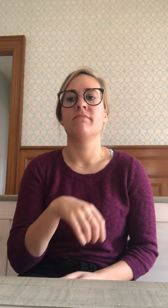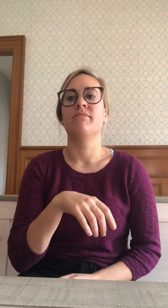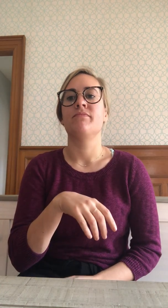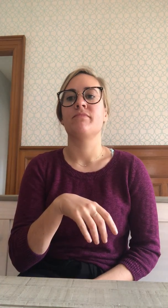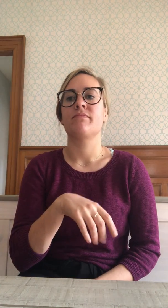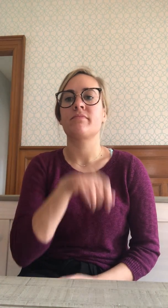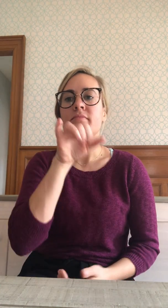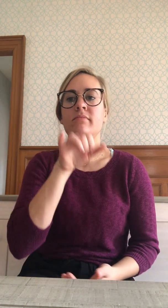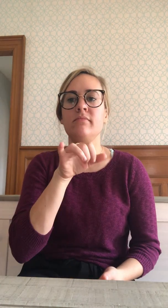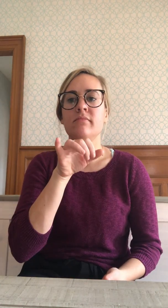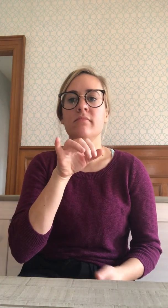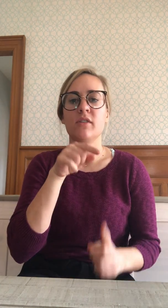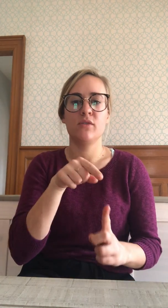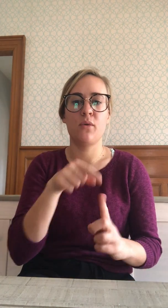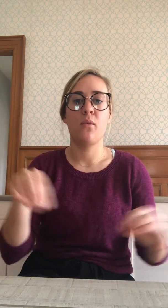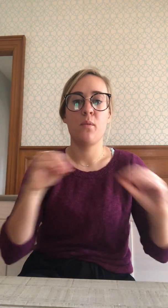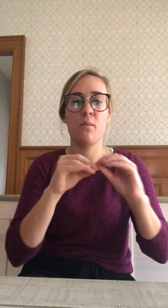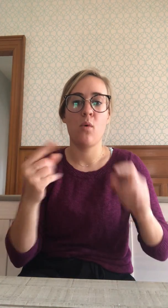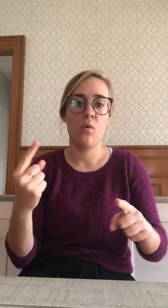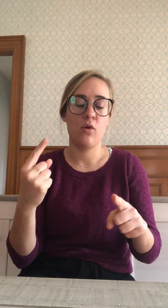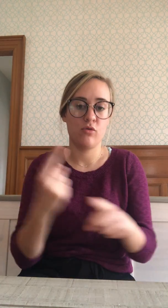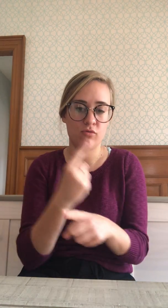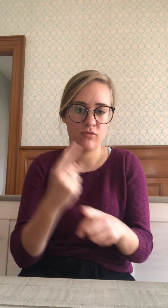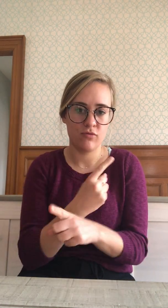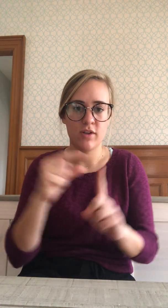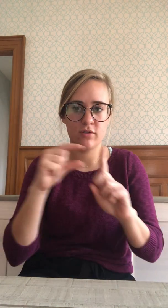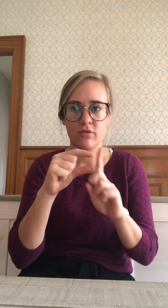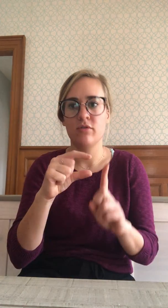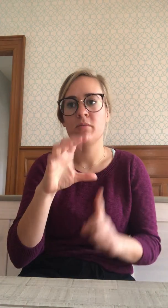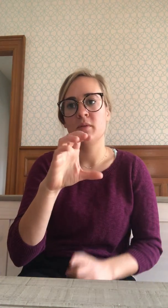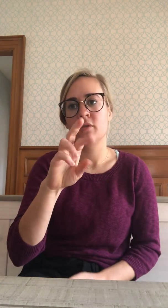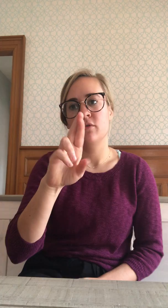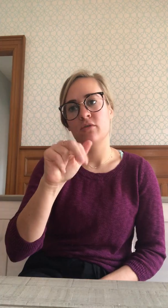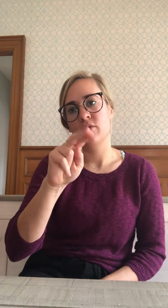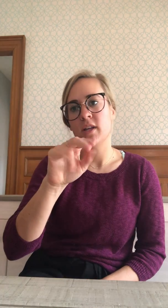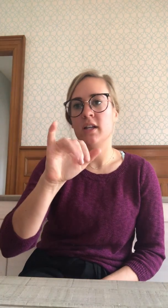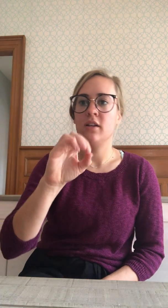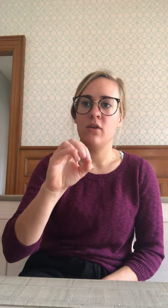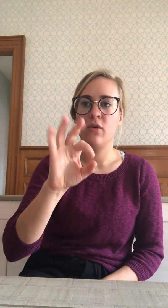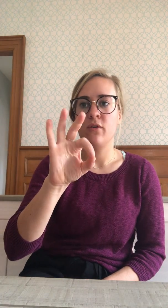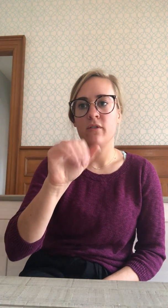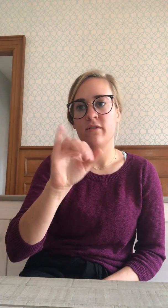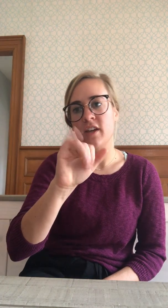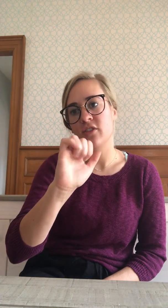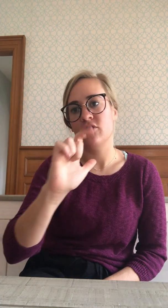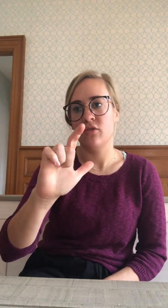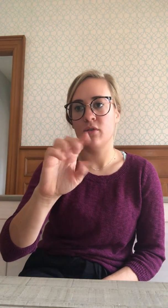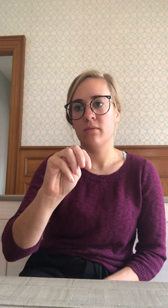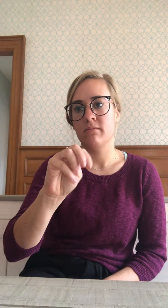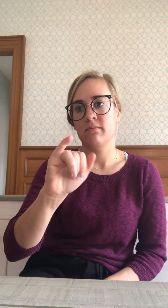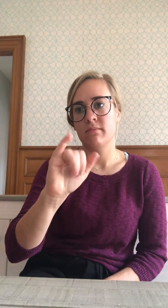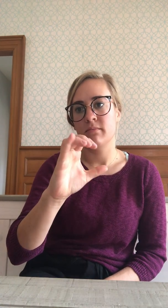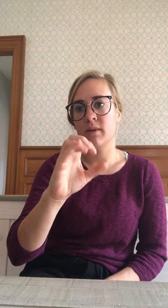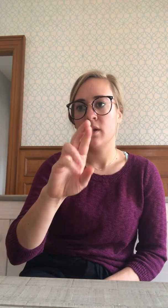microsomia is a more correct term for this condition. This is the second most common facial birth defect after cleft lip and